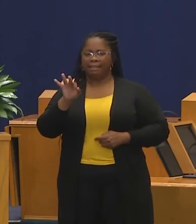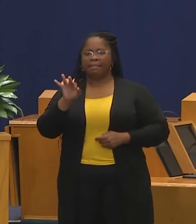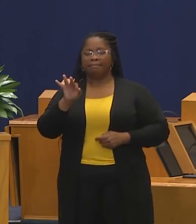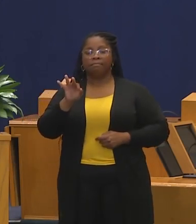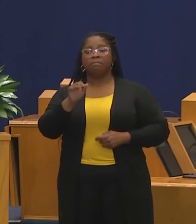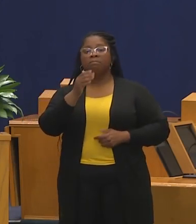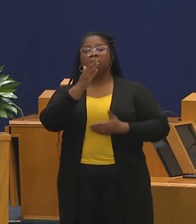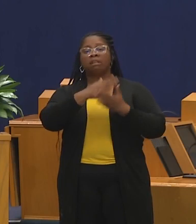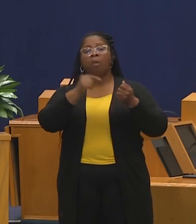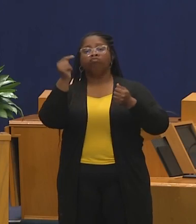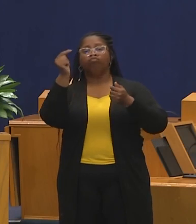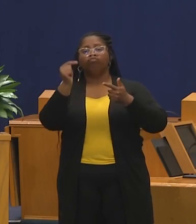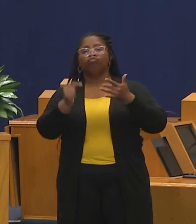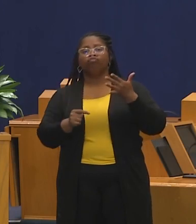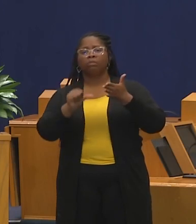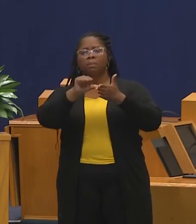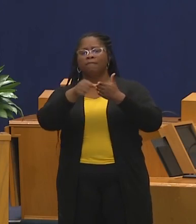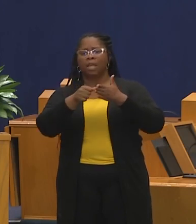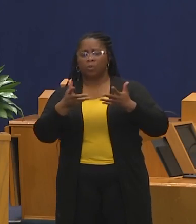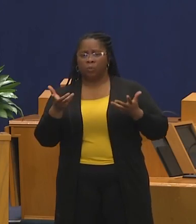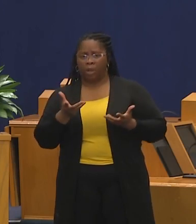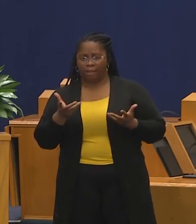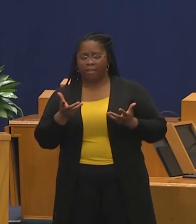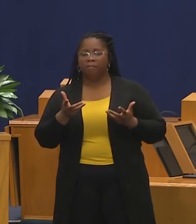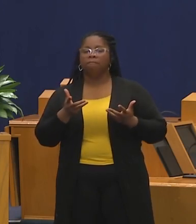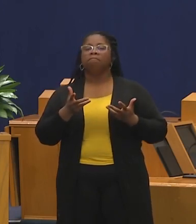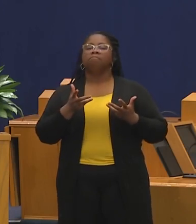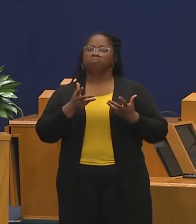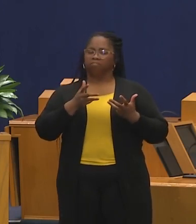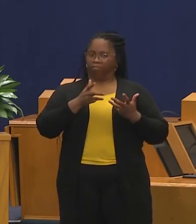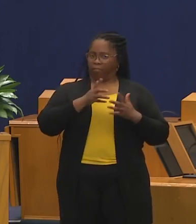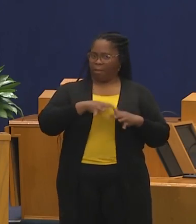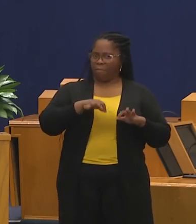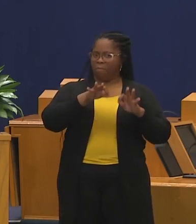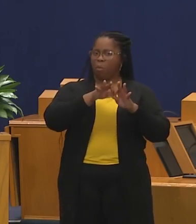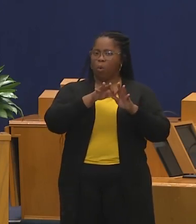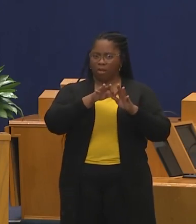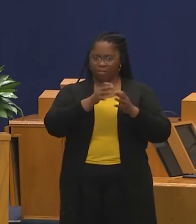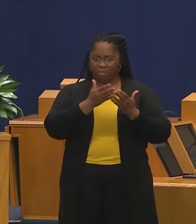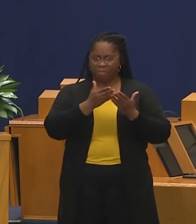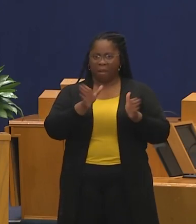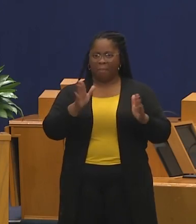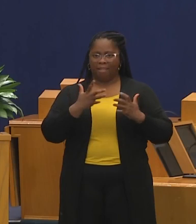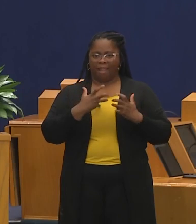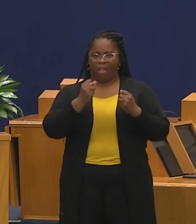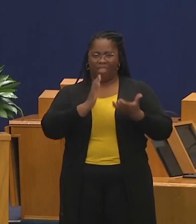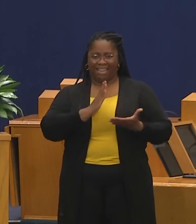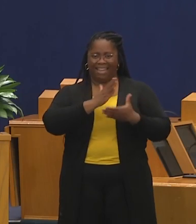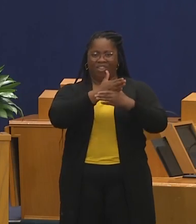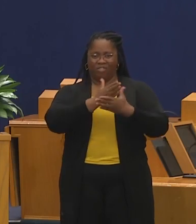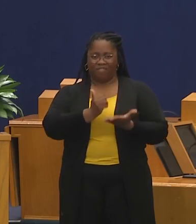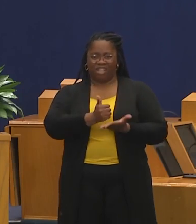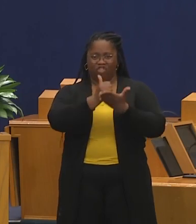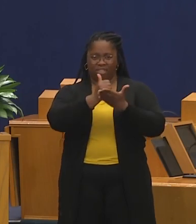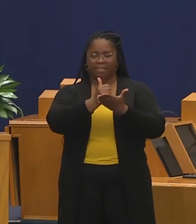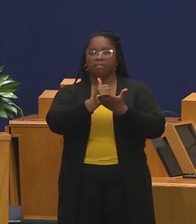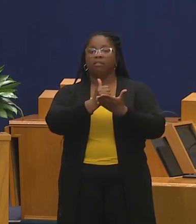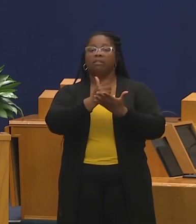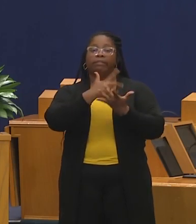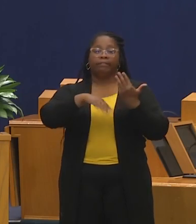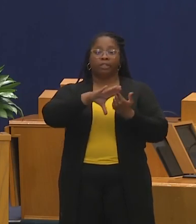points that we want to make sure are highlighted today is the importance of these public health interventions, including physical distancing and